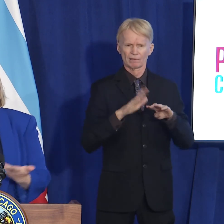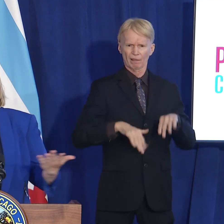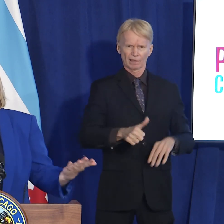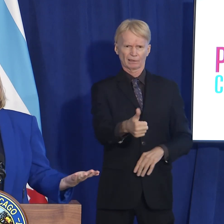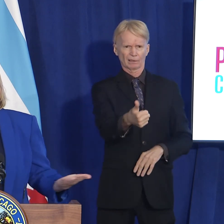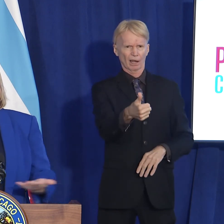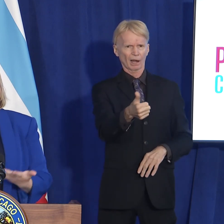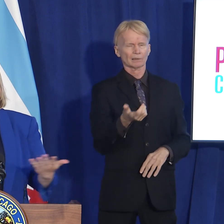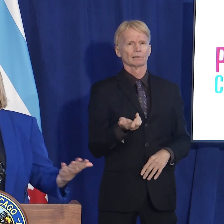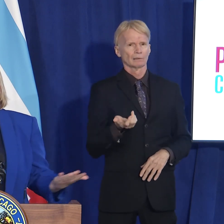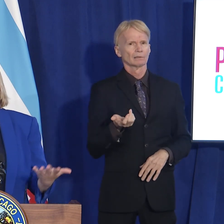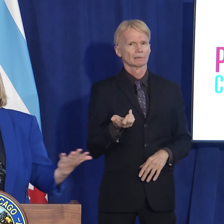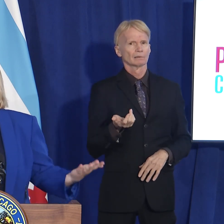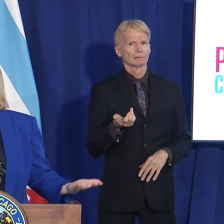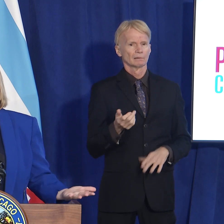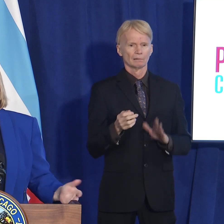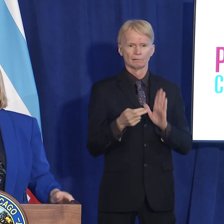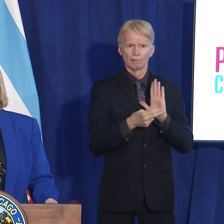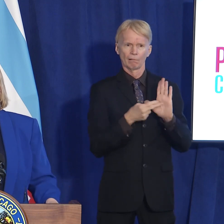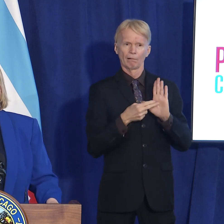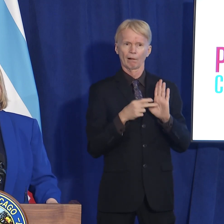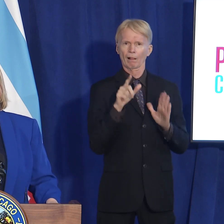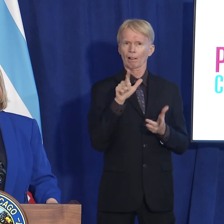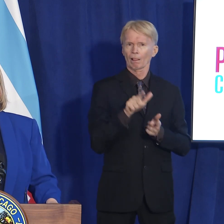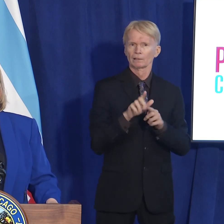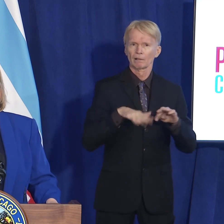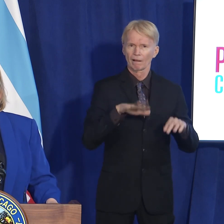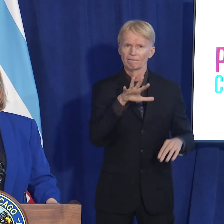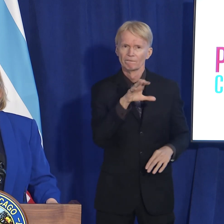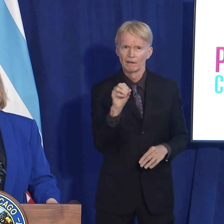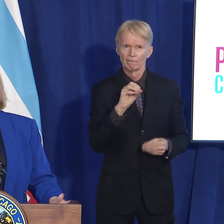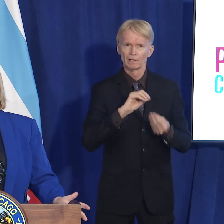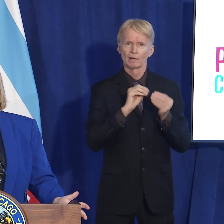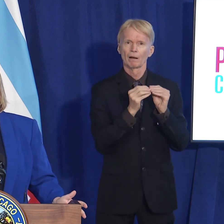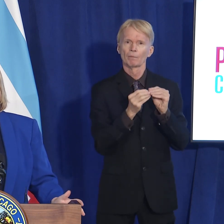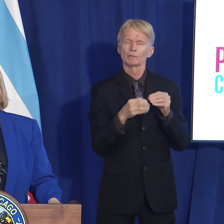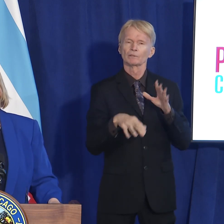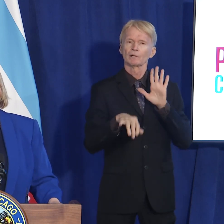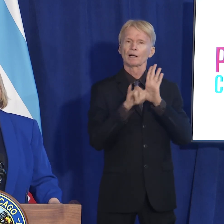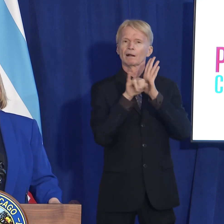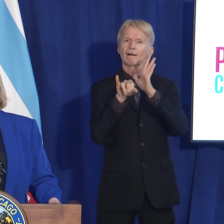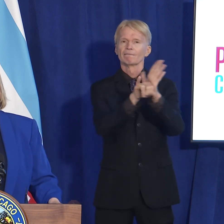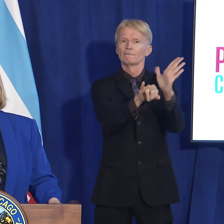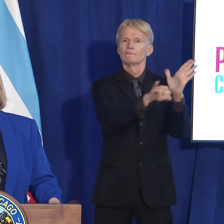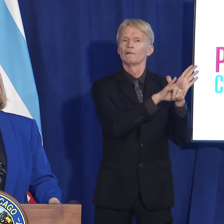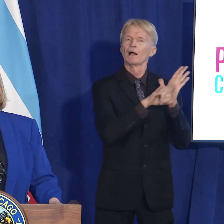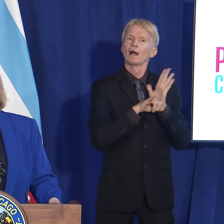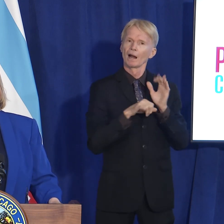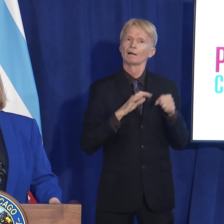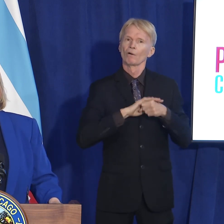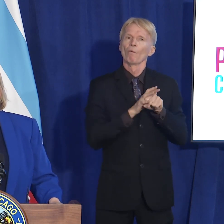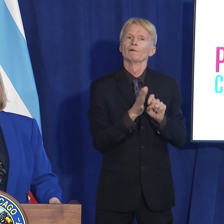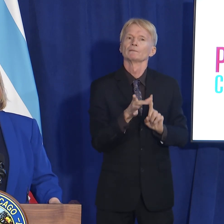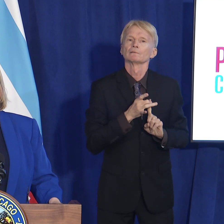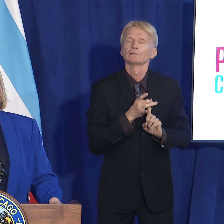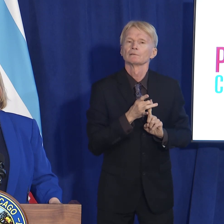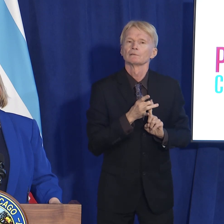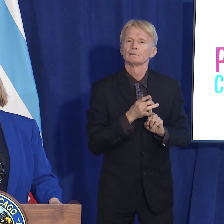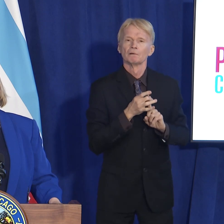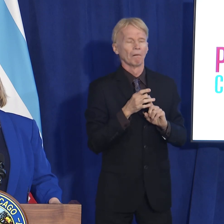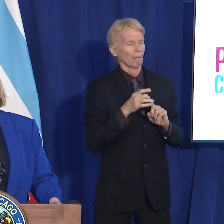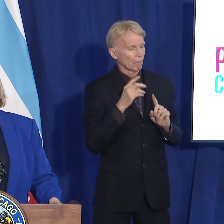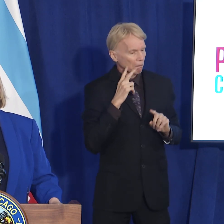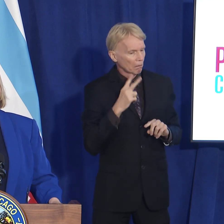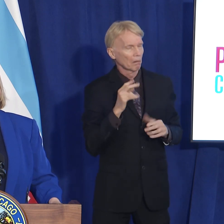we're diagnosing just, fewer than 50 cases a day, seeing fewer than 10 hospitalizations a day, and,